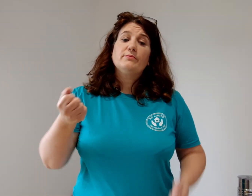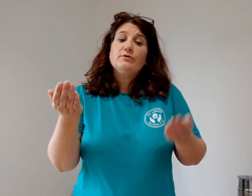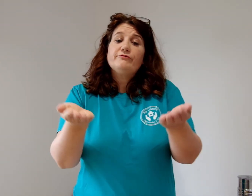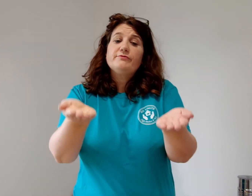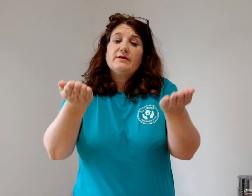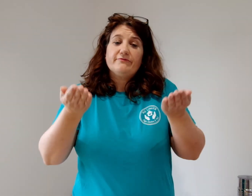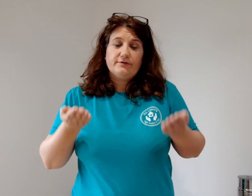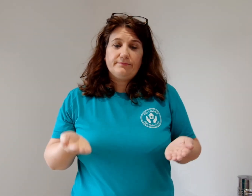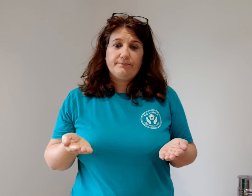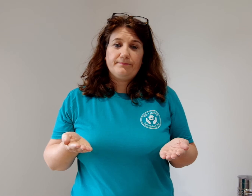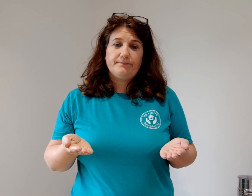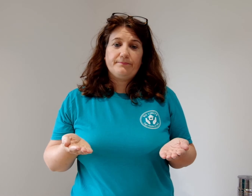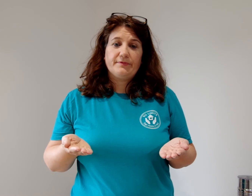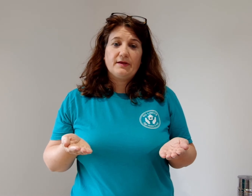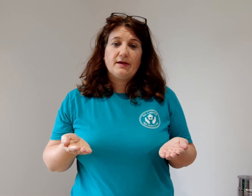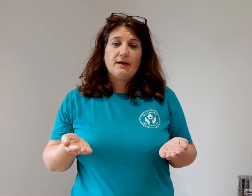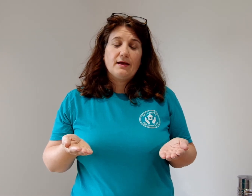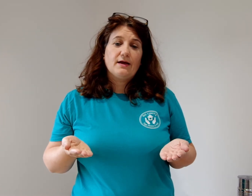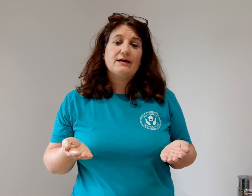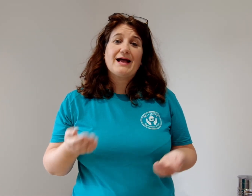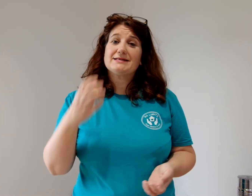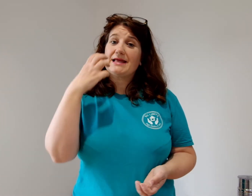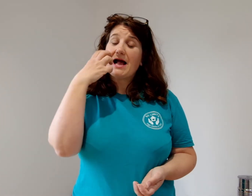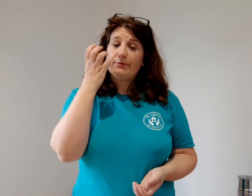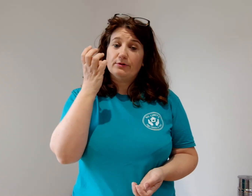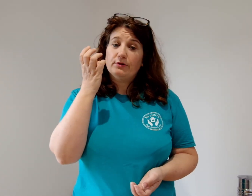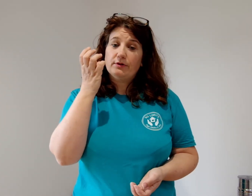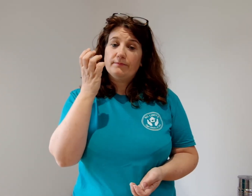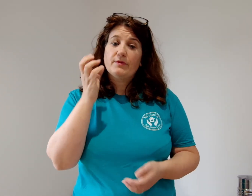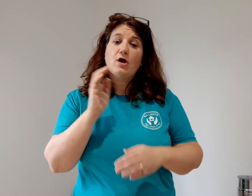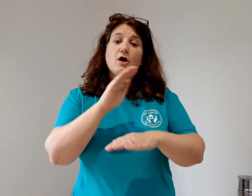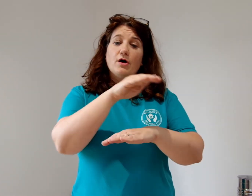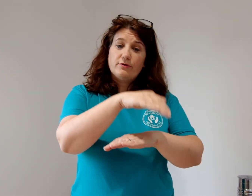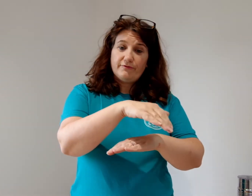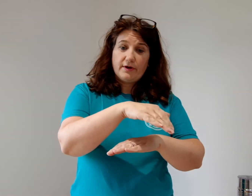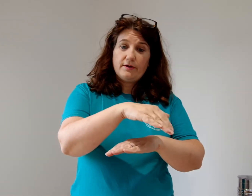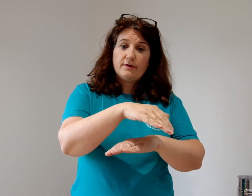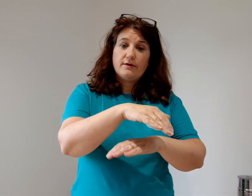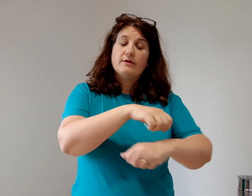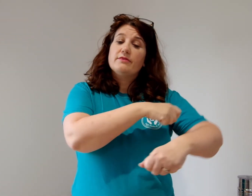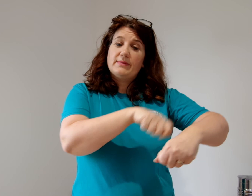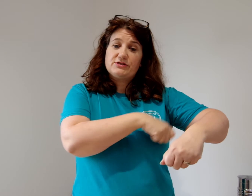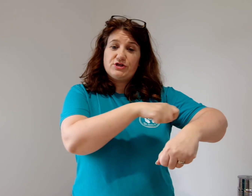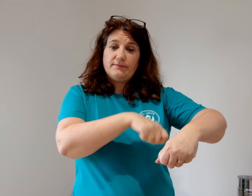Remove from the oven and add the apple over